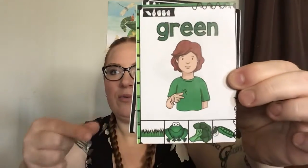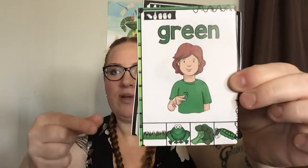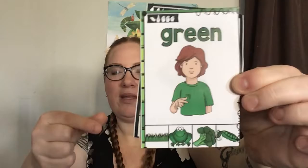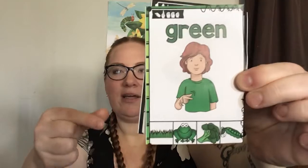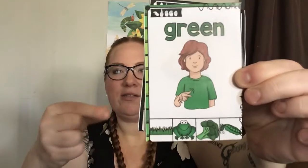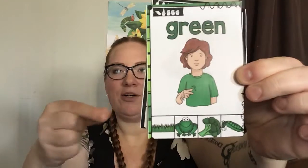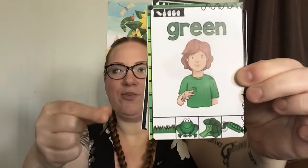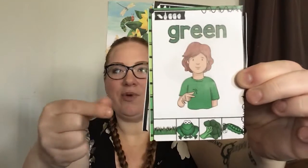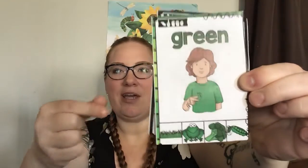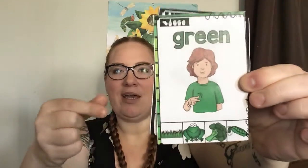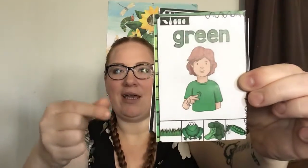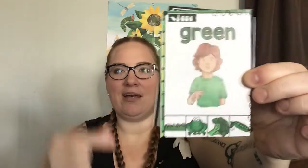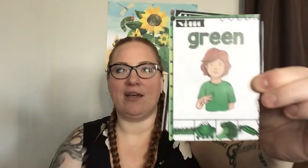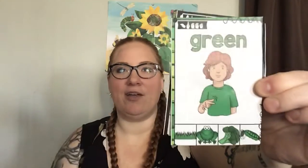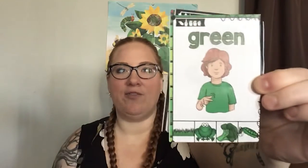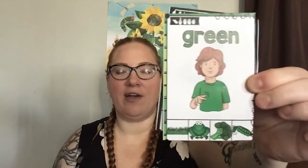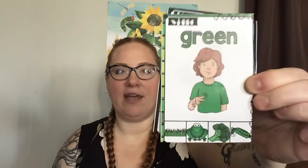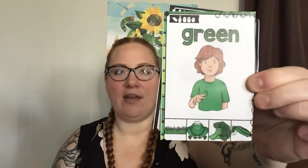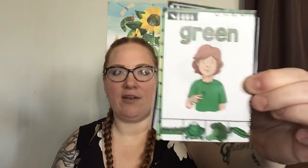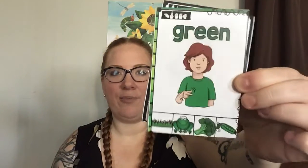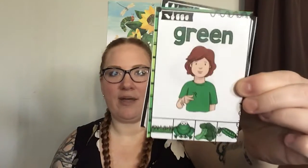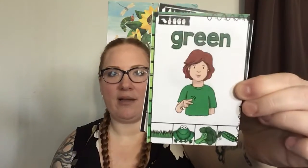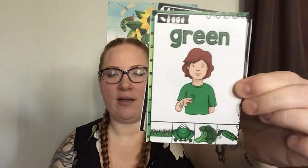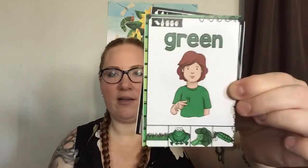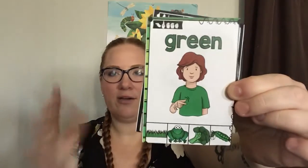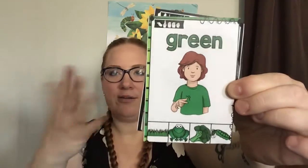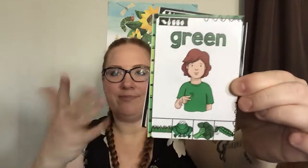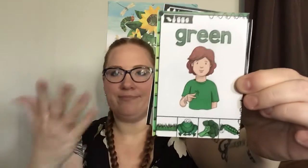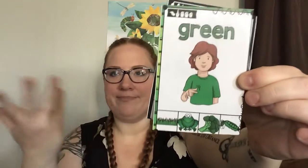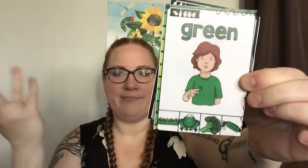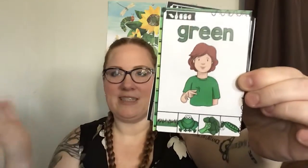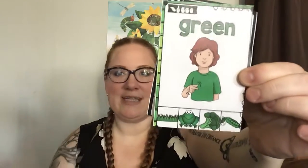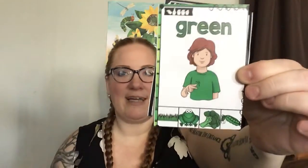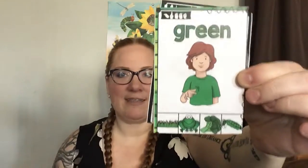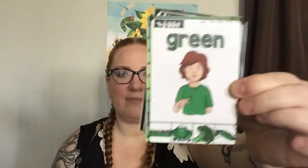What things are green? Can you find that in your bit, in your set?